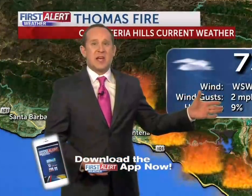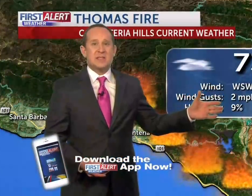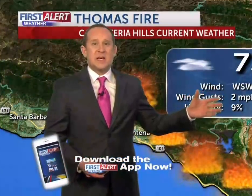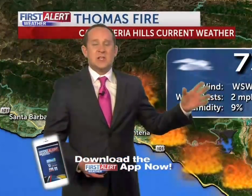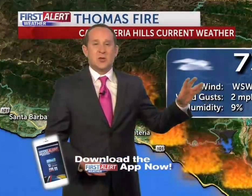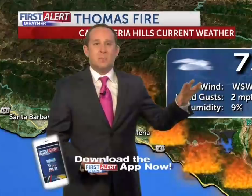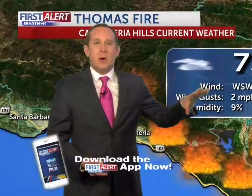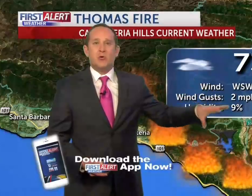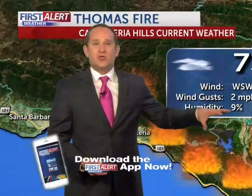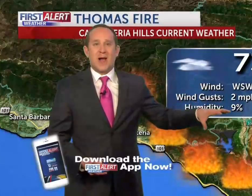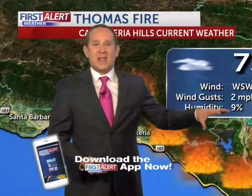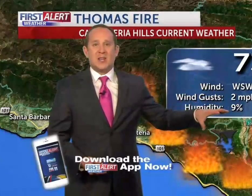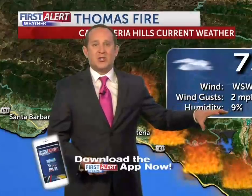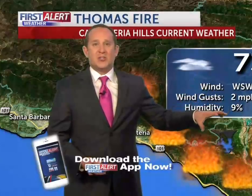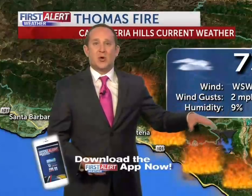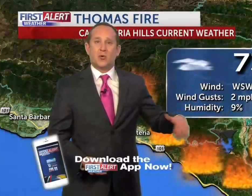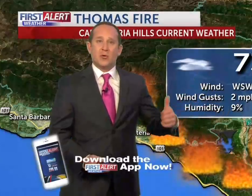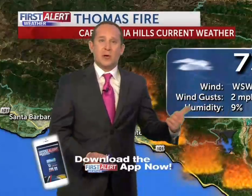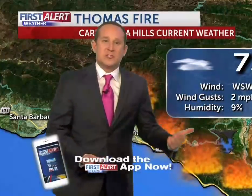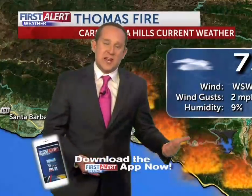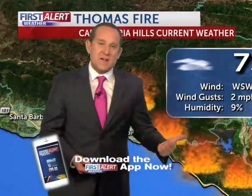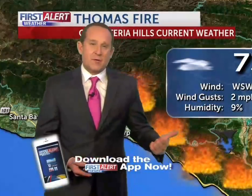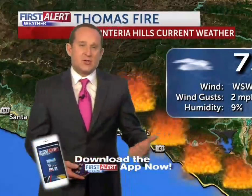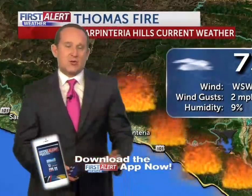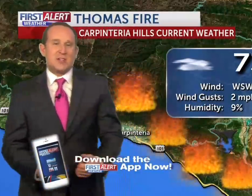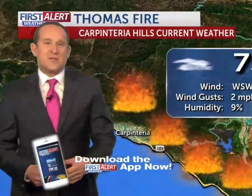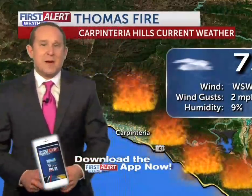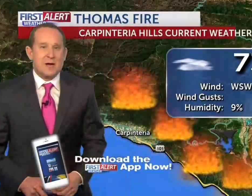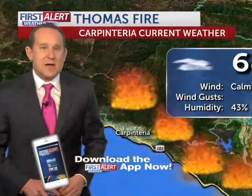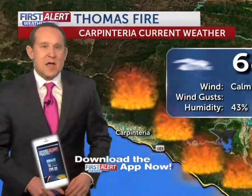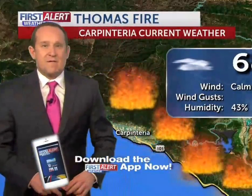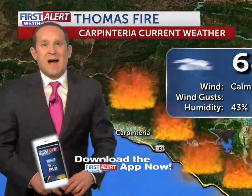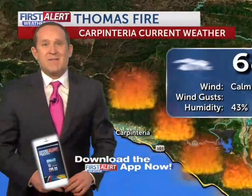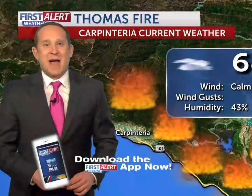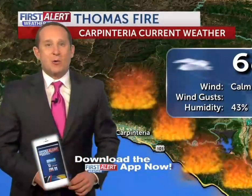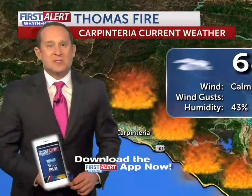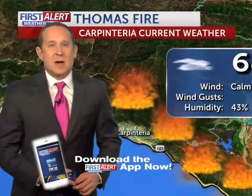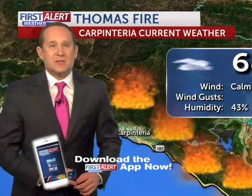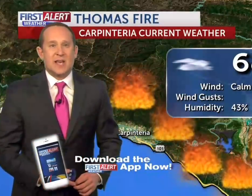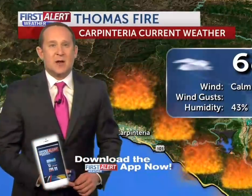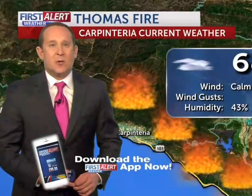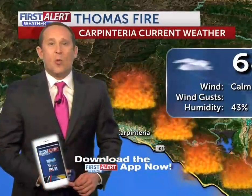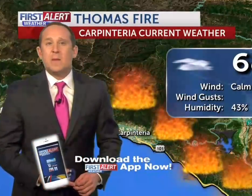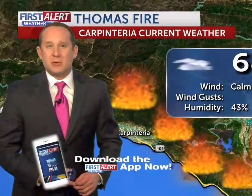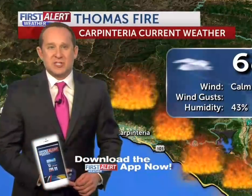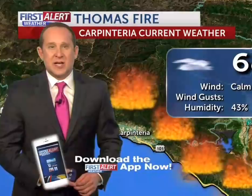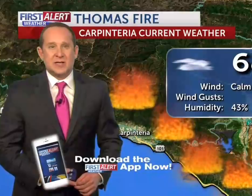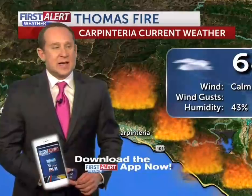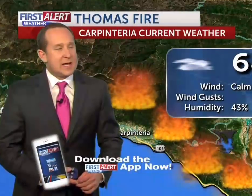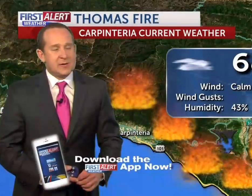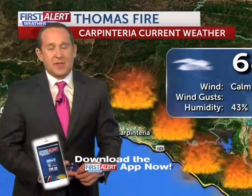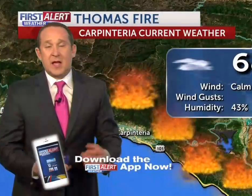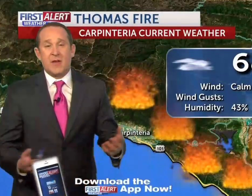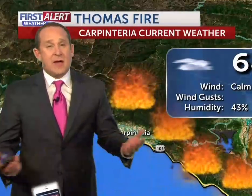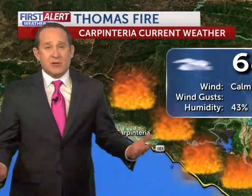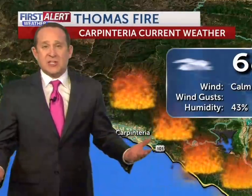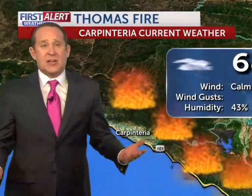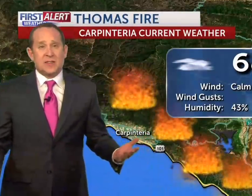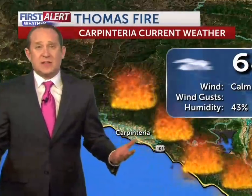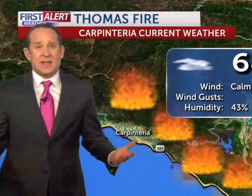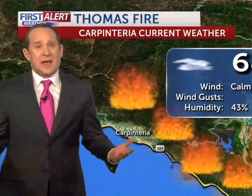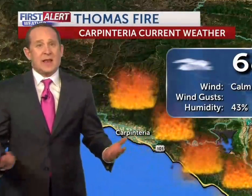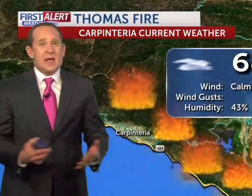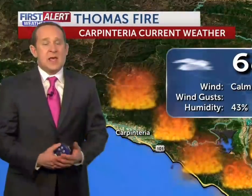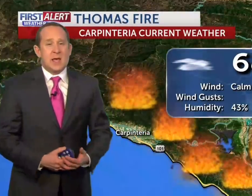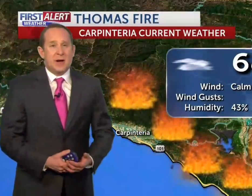at 9%, so bone dry conditions. Earlier today for a stretch of about 5 hours, that was at 1%. I don't think I've ever